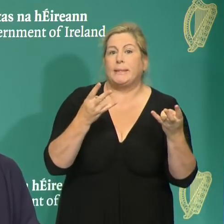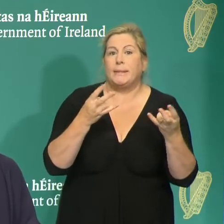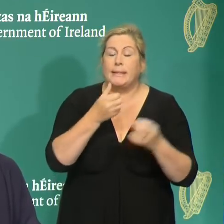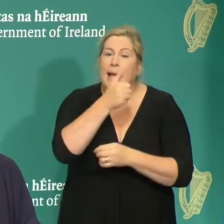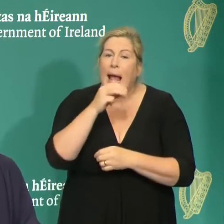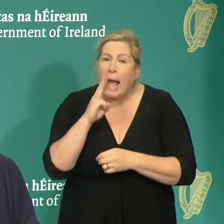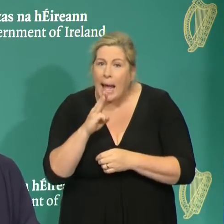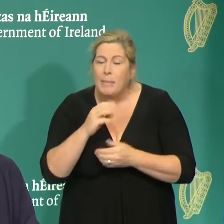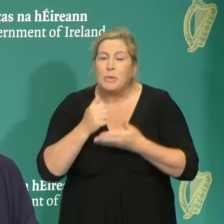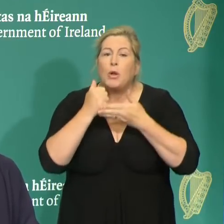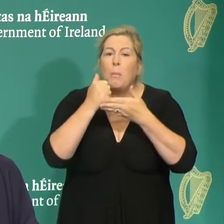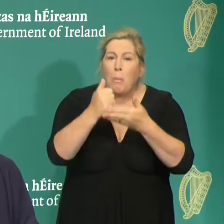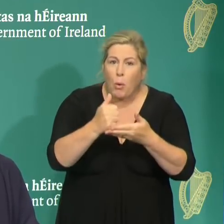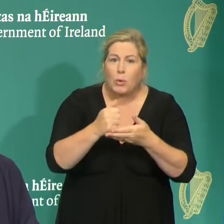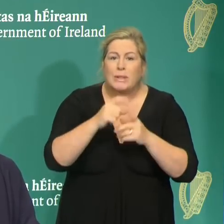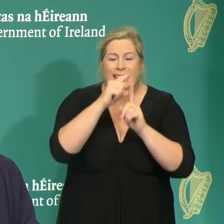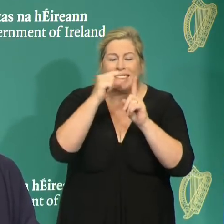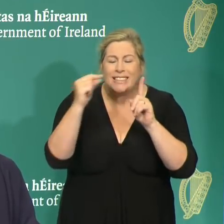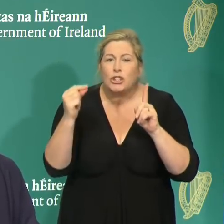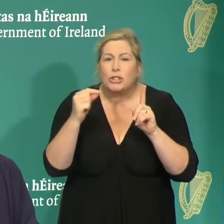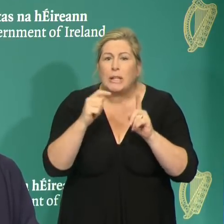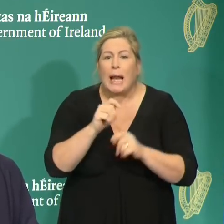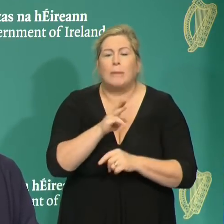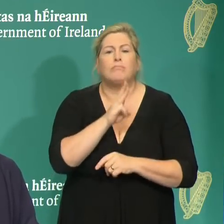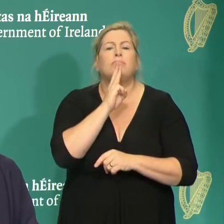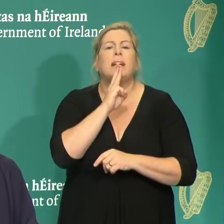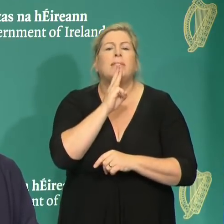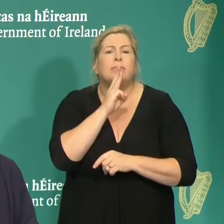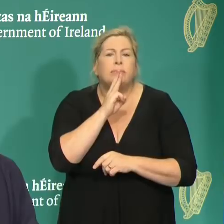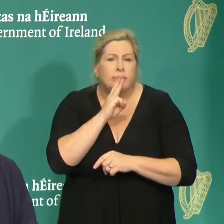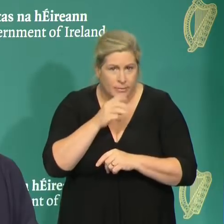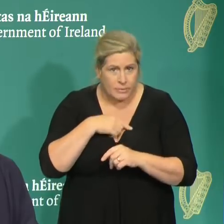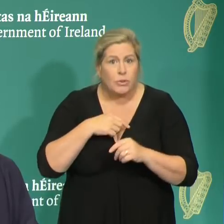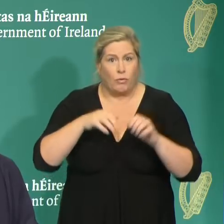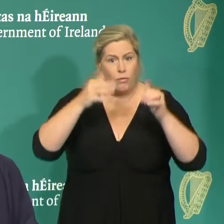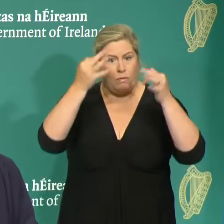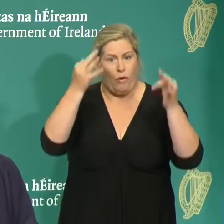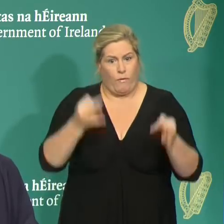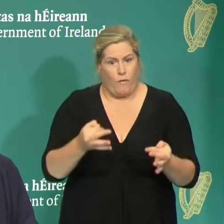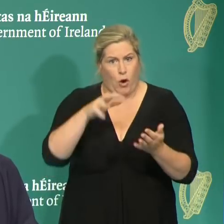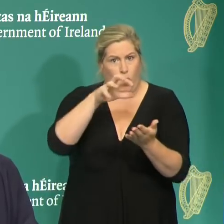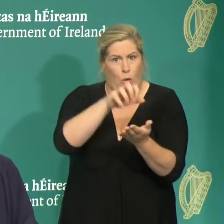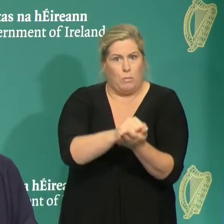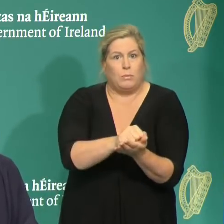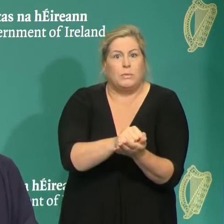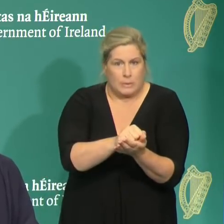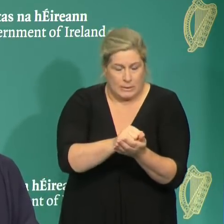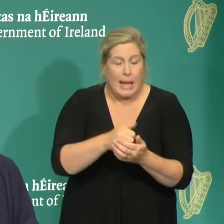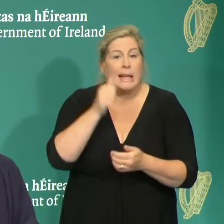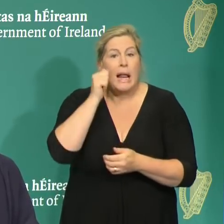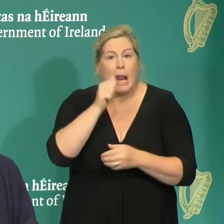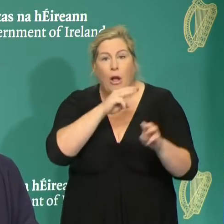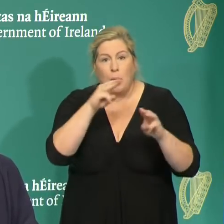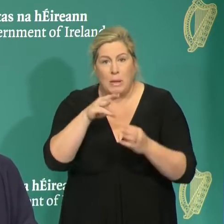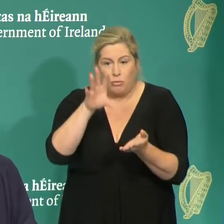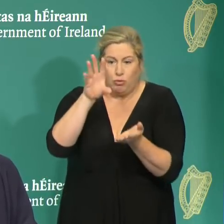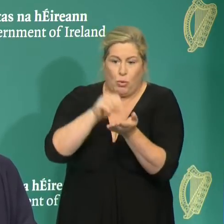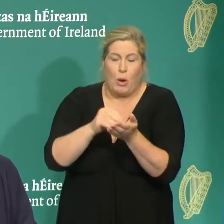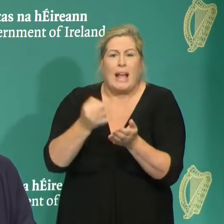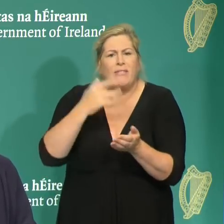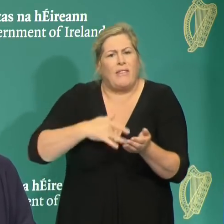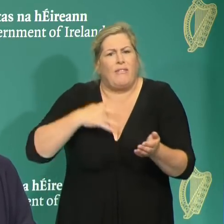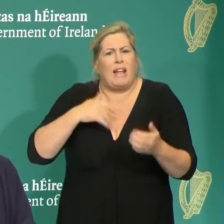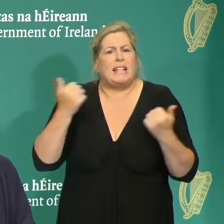support digital and anonymous contact tracing of close contacts of confirmed cases, and it will allow users to record if they